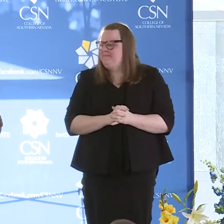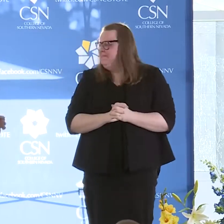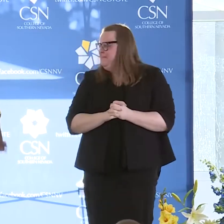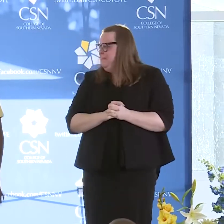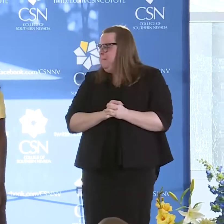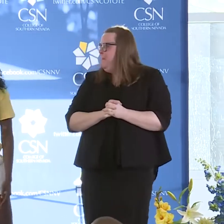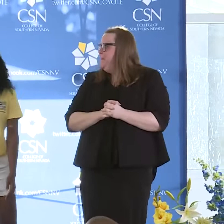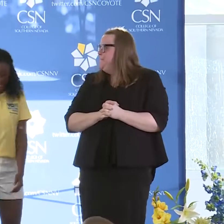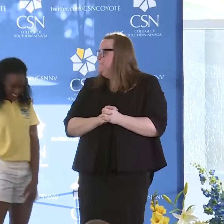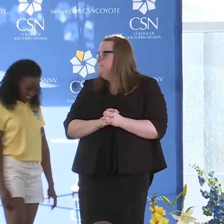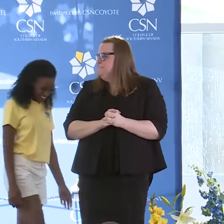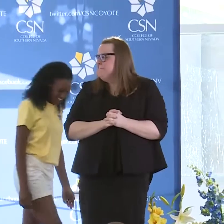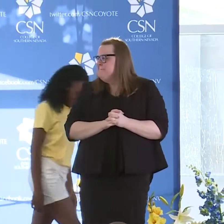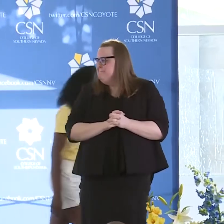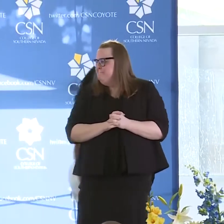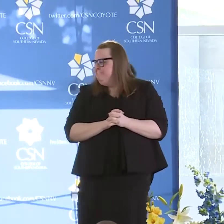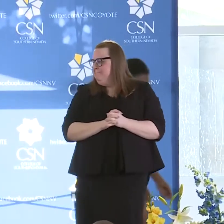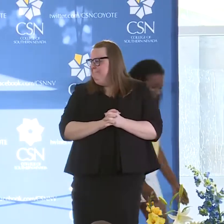Governor. Thank you.